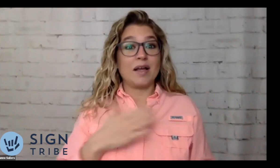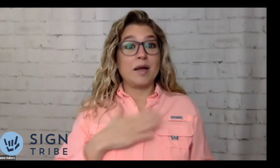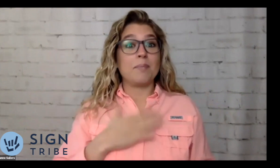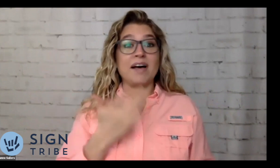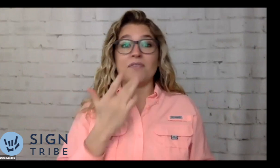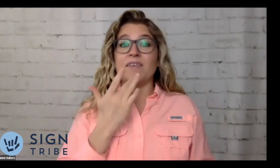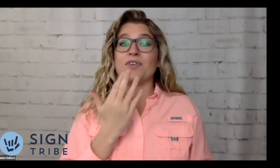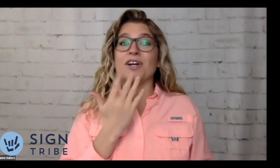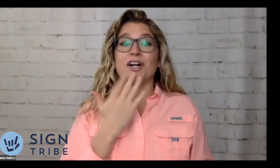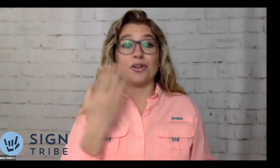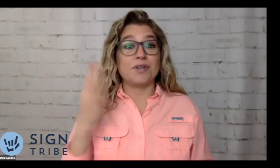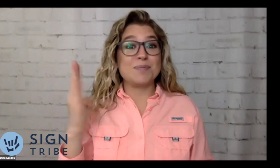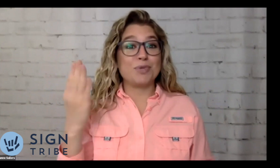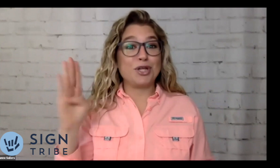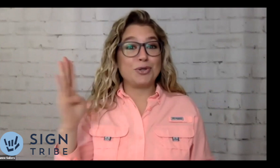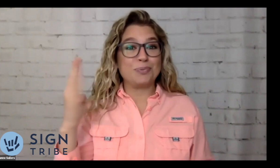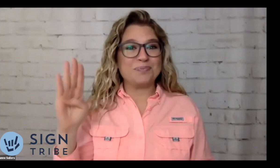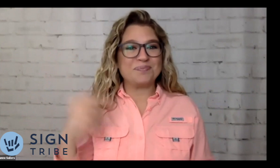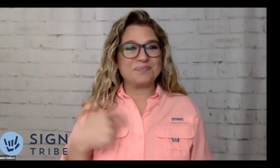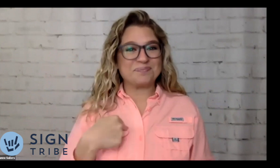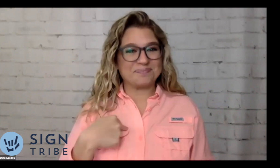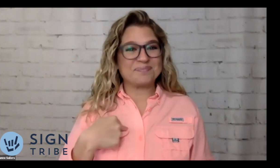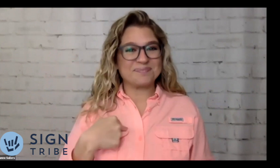My favorite color is blue.